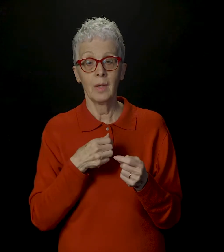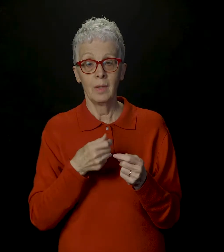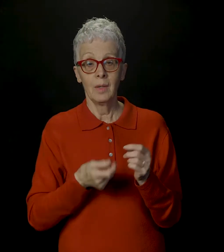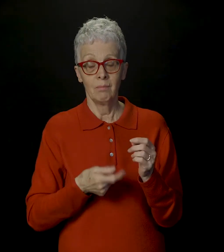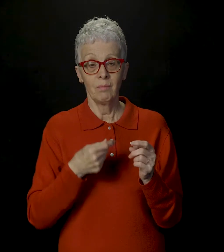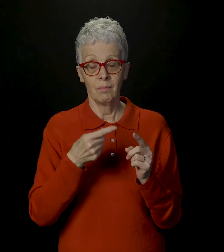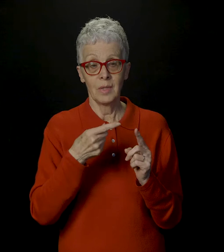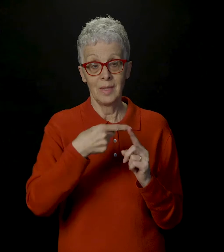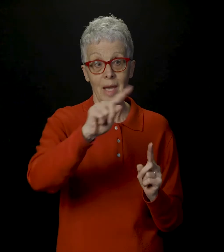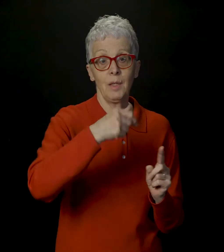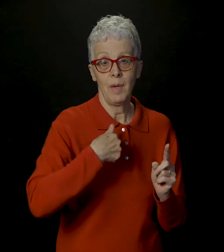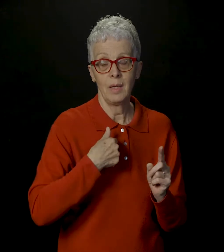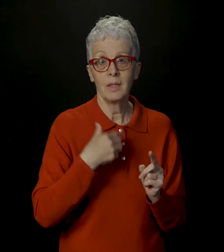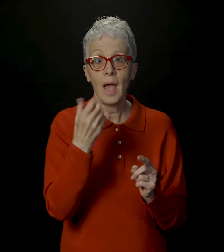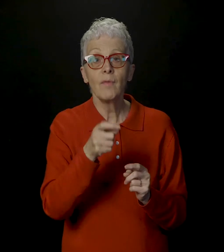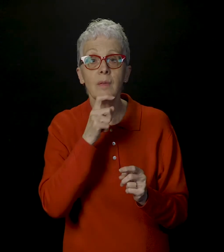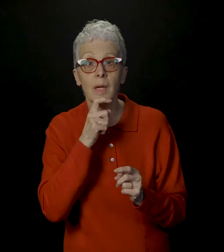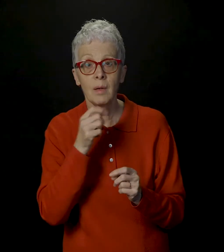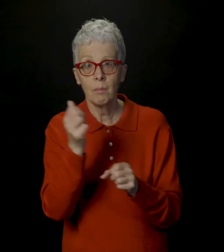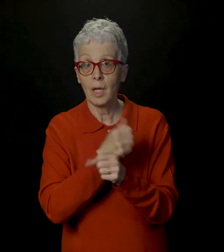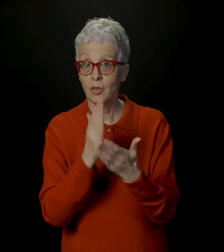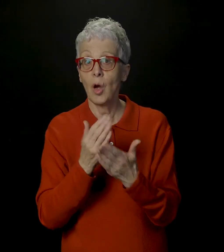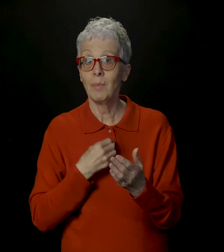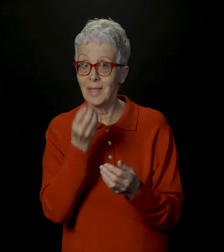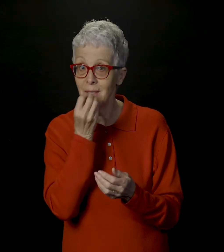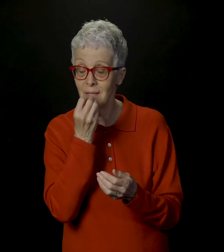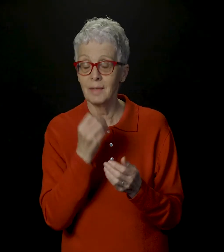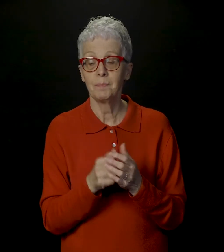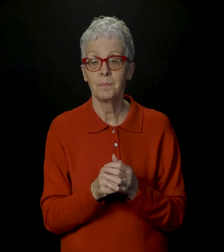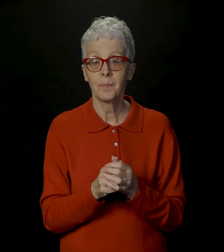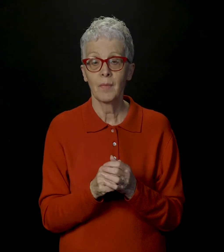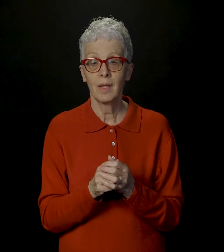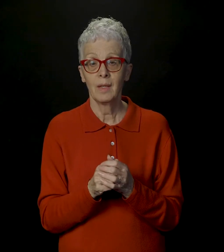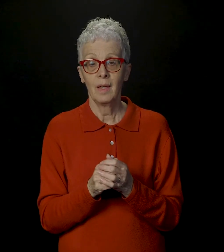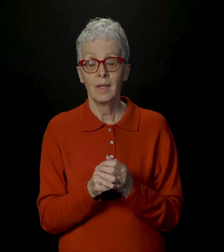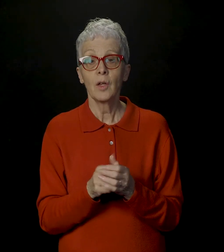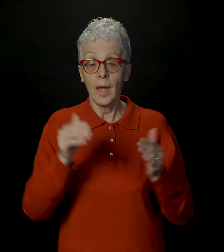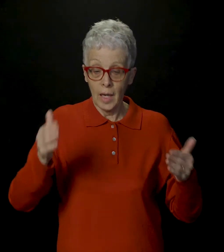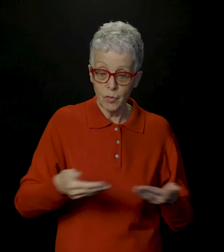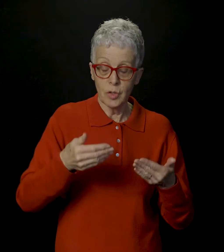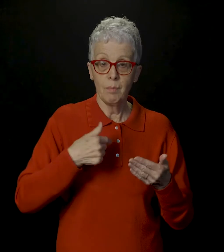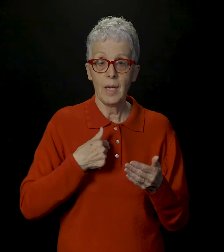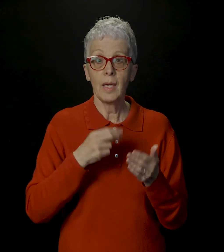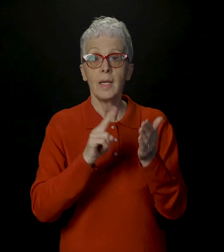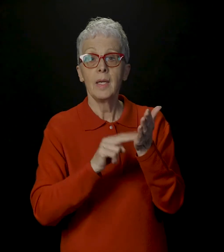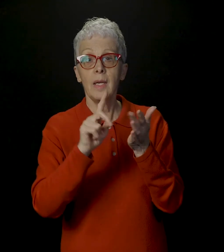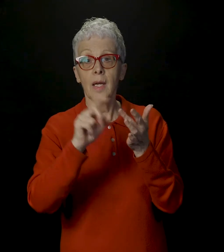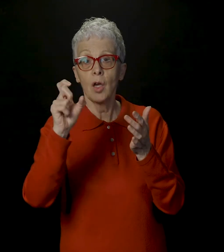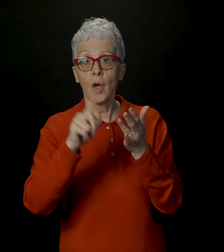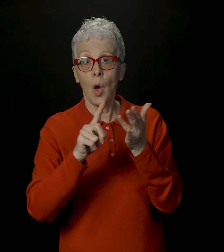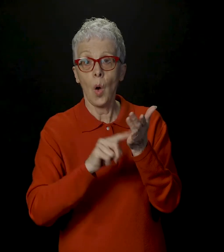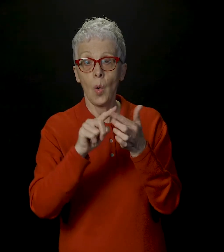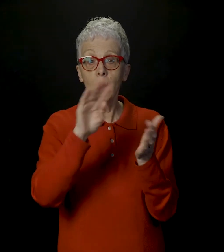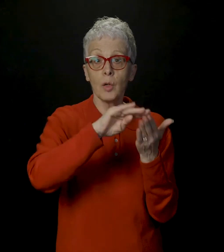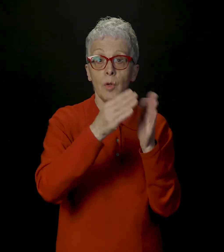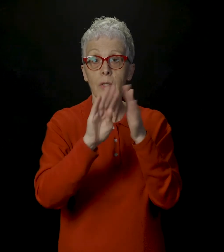here Just to have a meal And sort of make sure I was eating And stuff like that And then she introduced me To Nicole Who's a